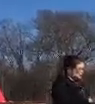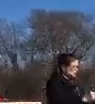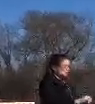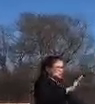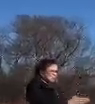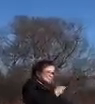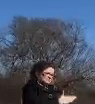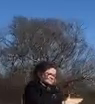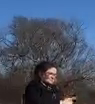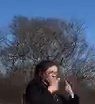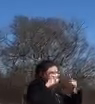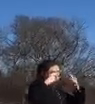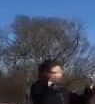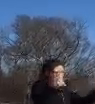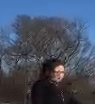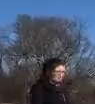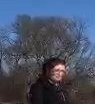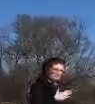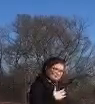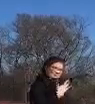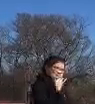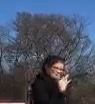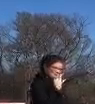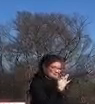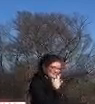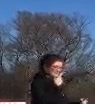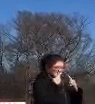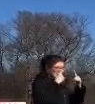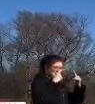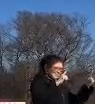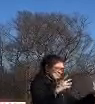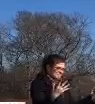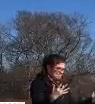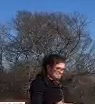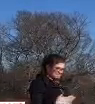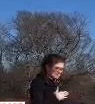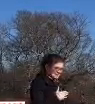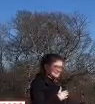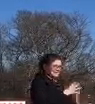It is one of my favorite chants. So, please repeat after me.